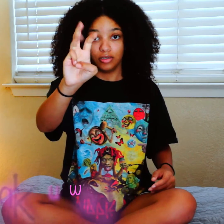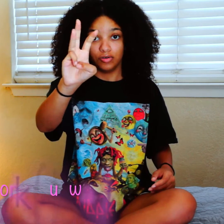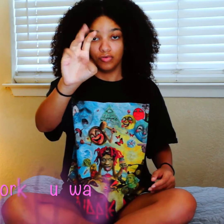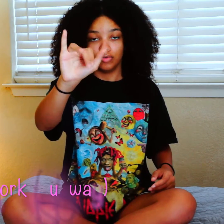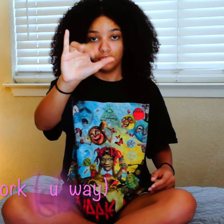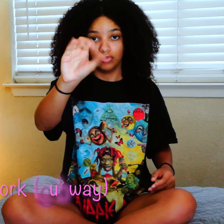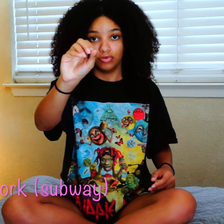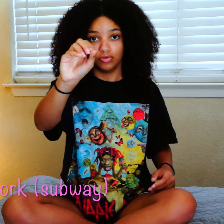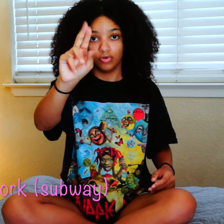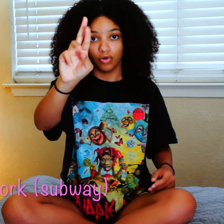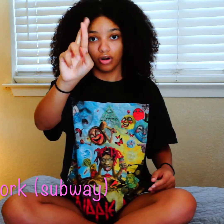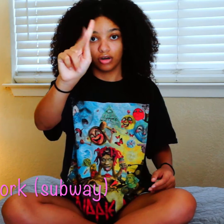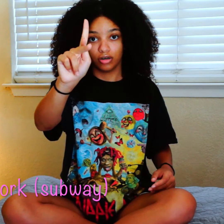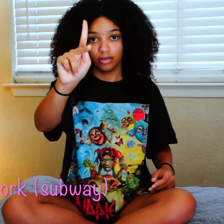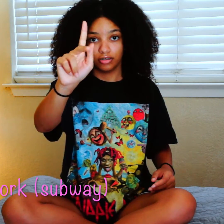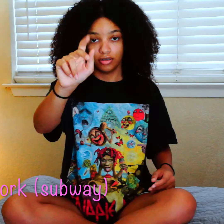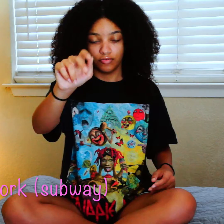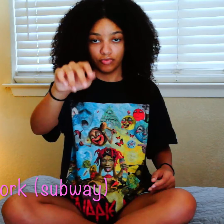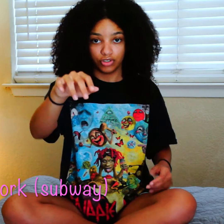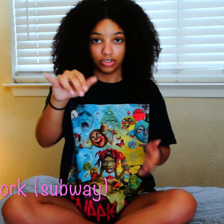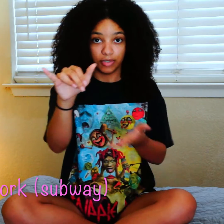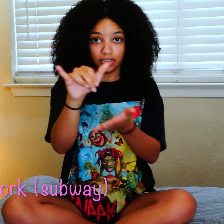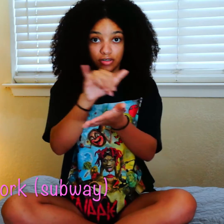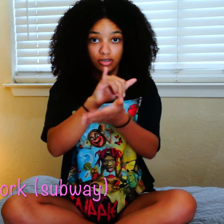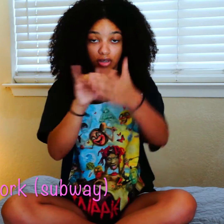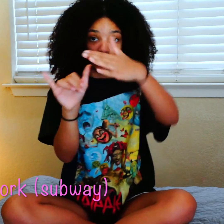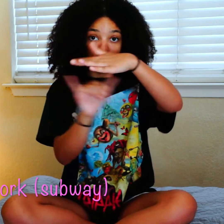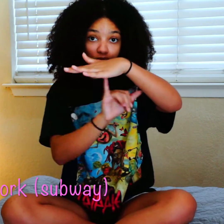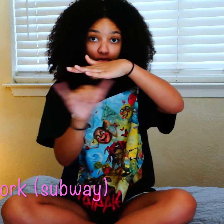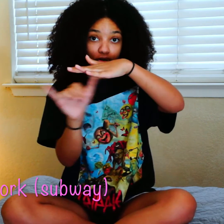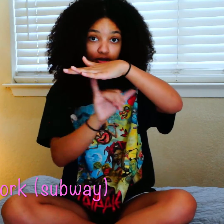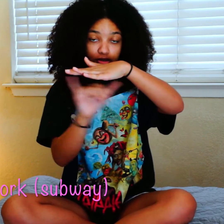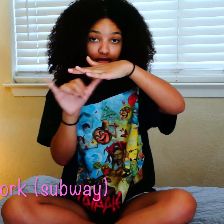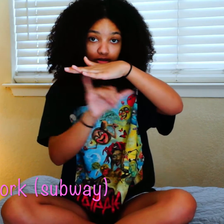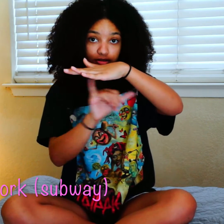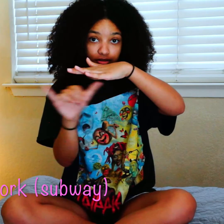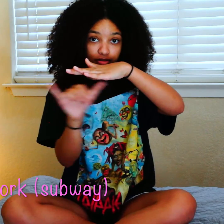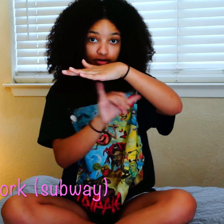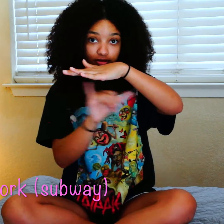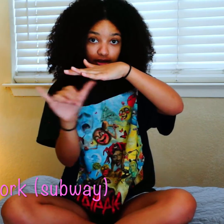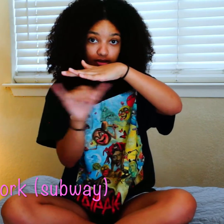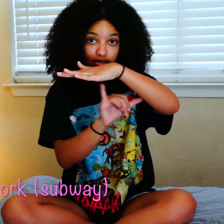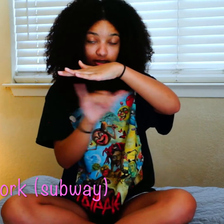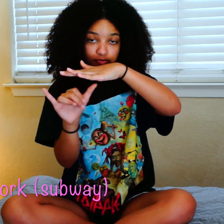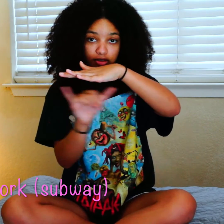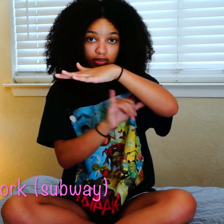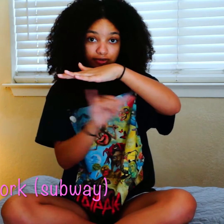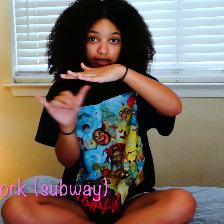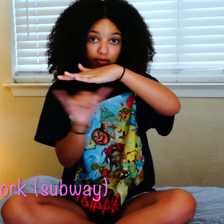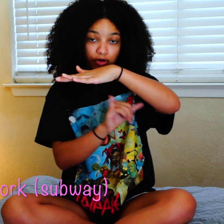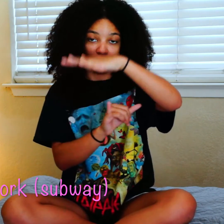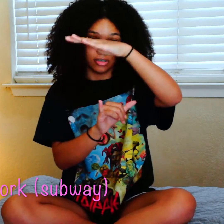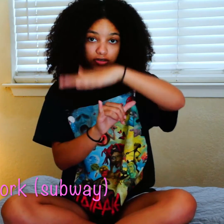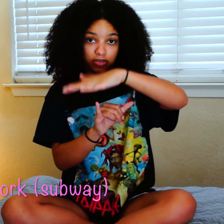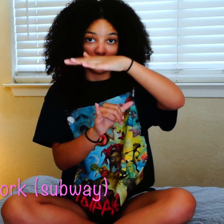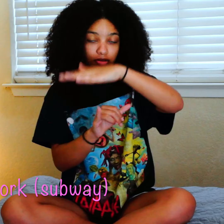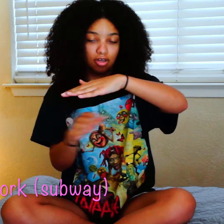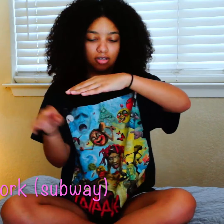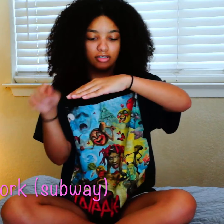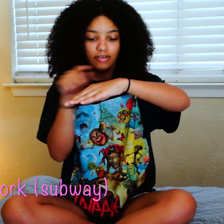New York, which is basically New York, like this, because of the subway under now. Because, like, you